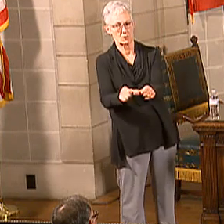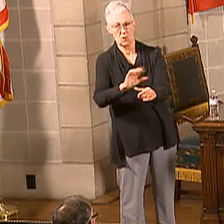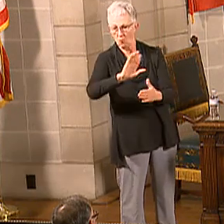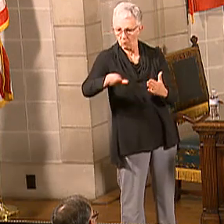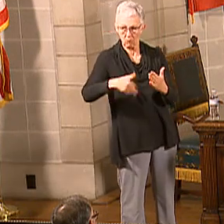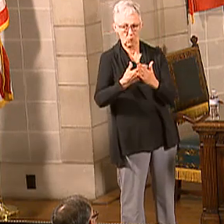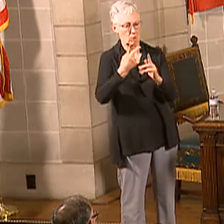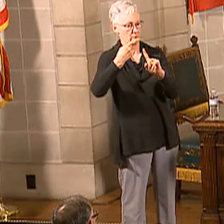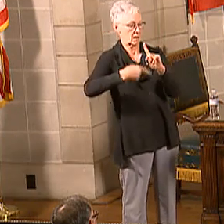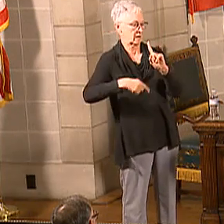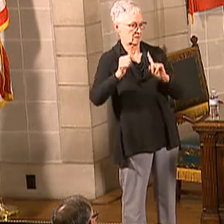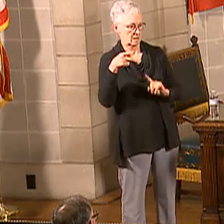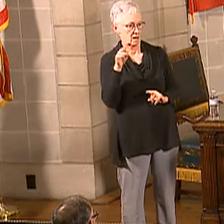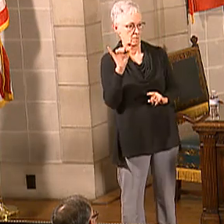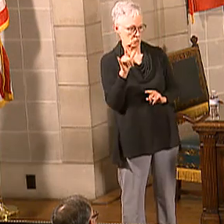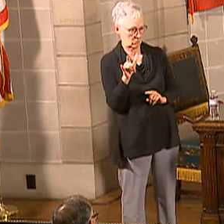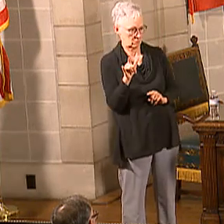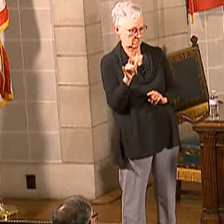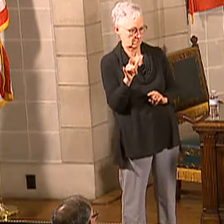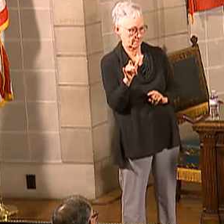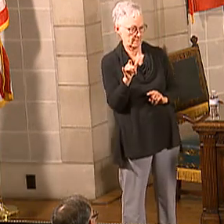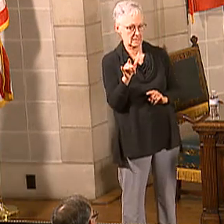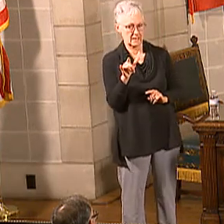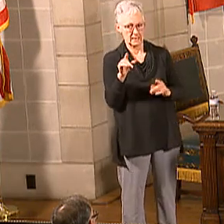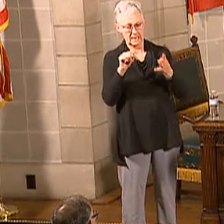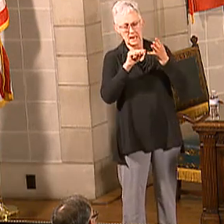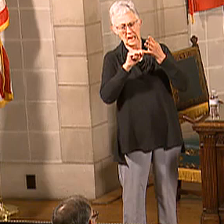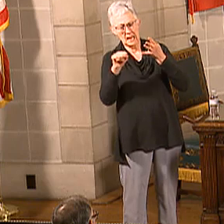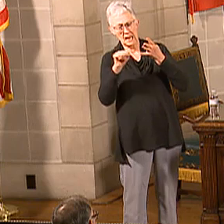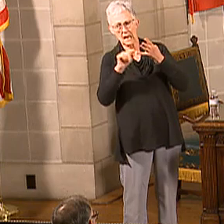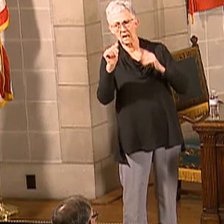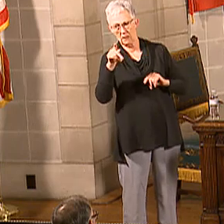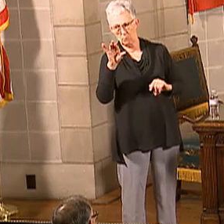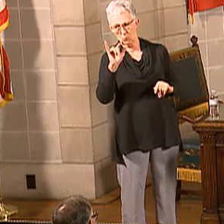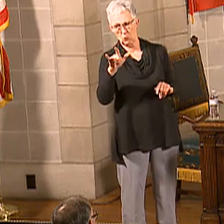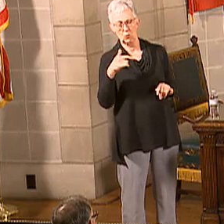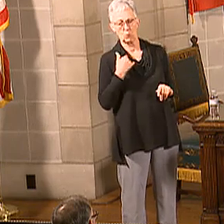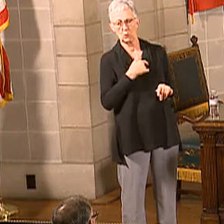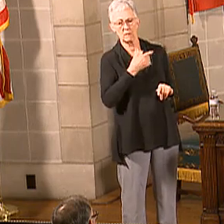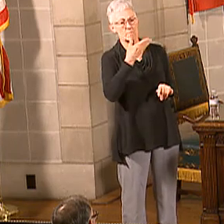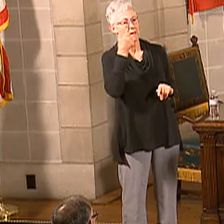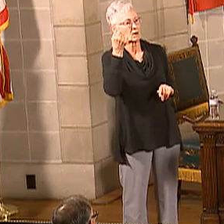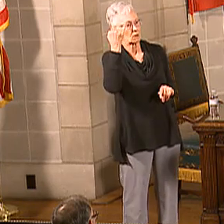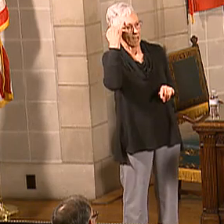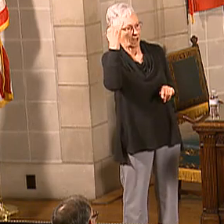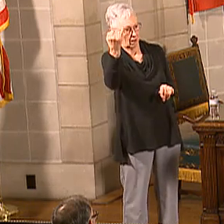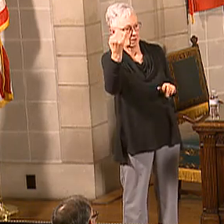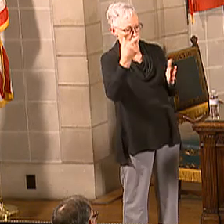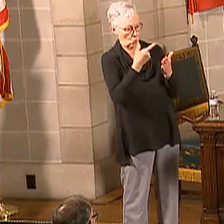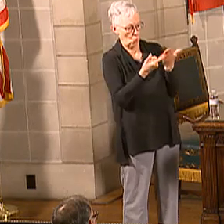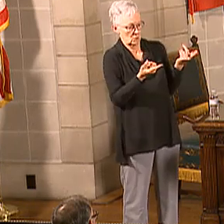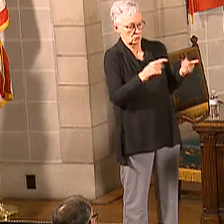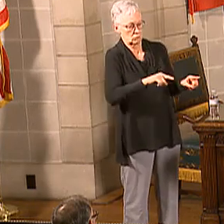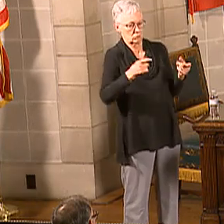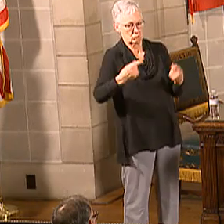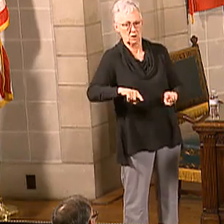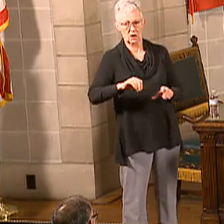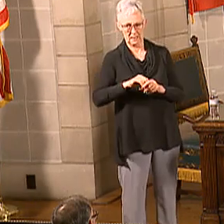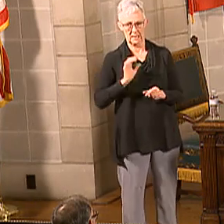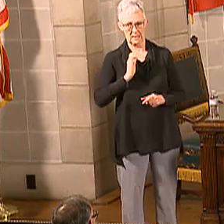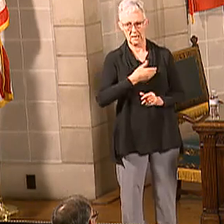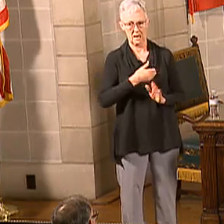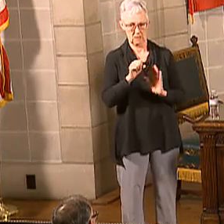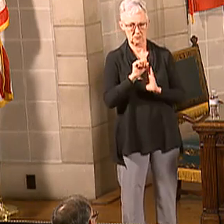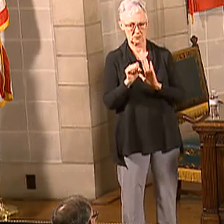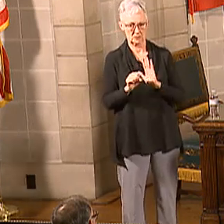as we get close to the month end, we'll have a better idea how this is shaking out here in our state, and we will have new guidance